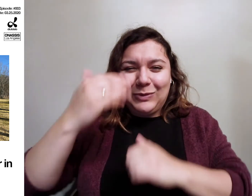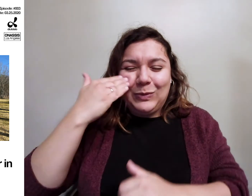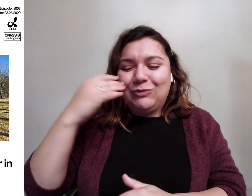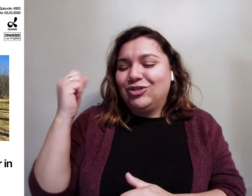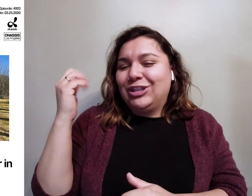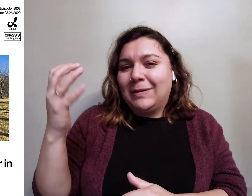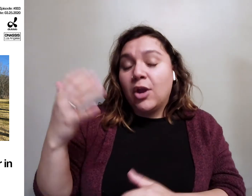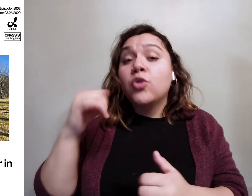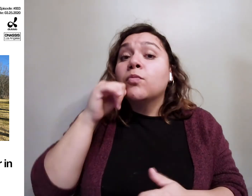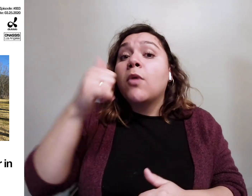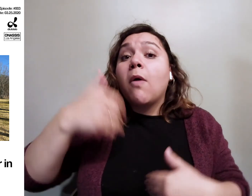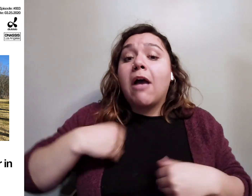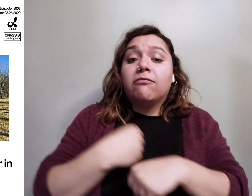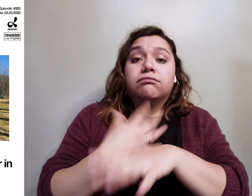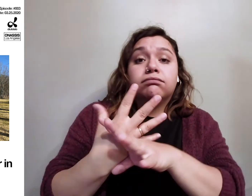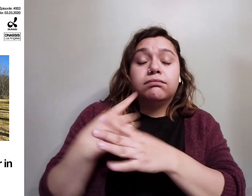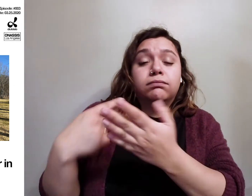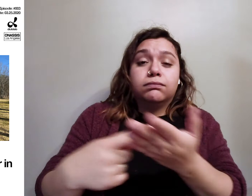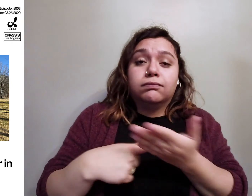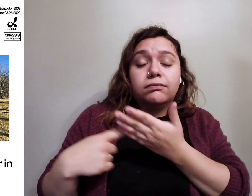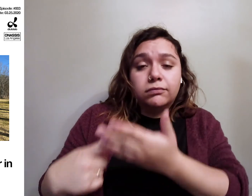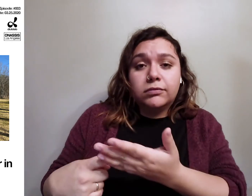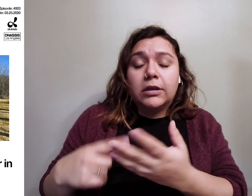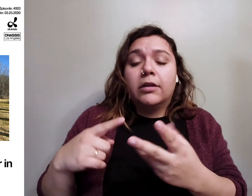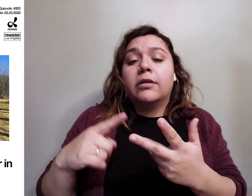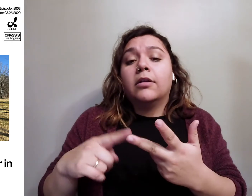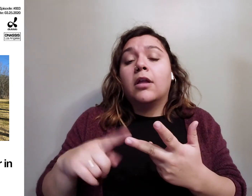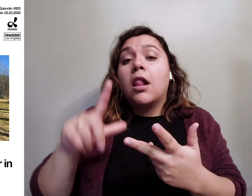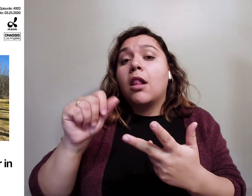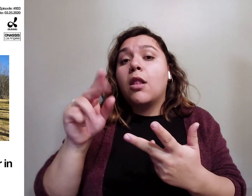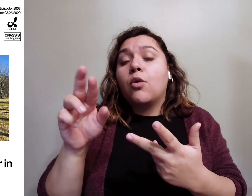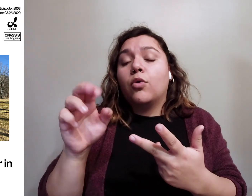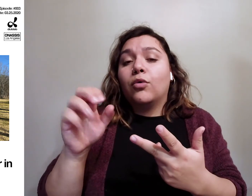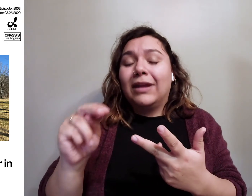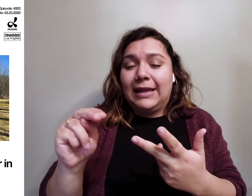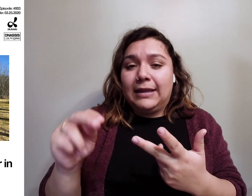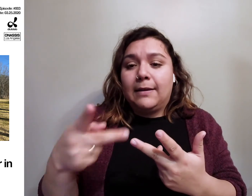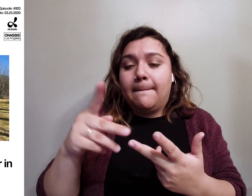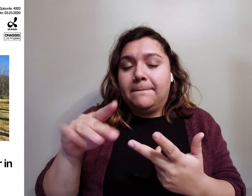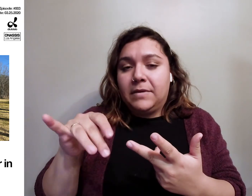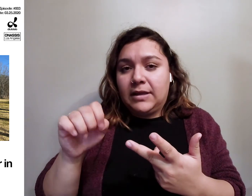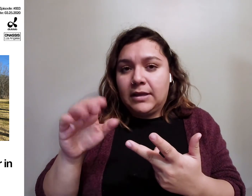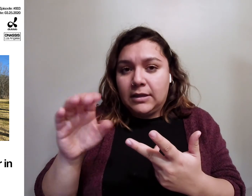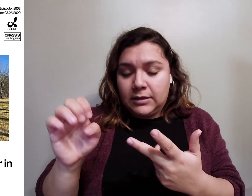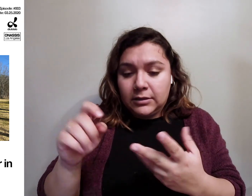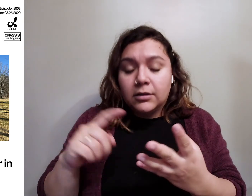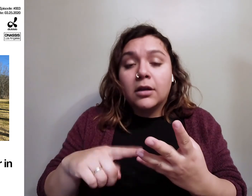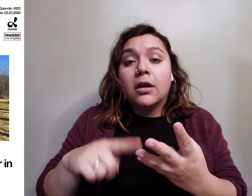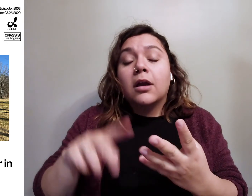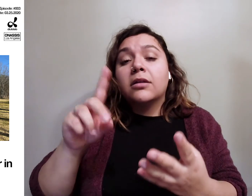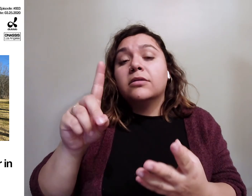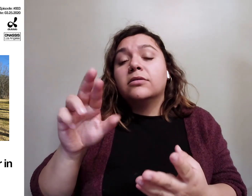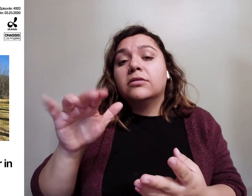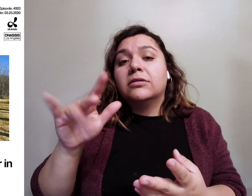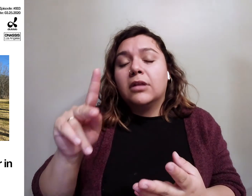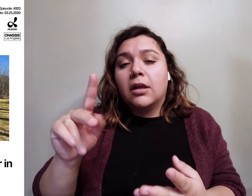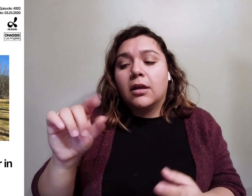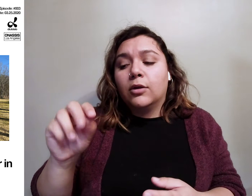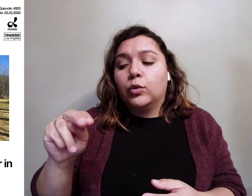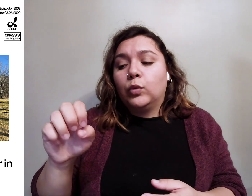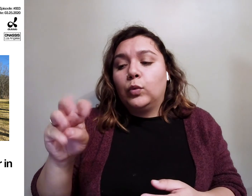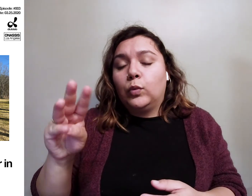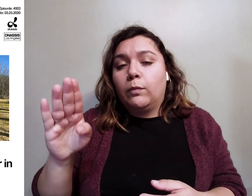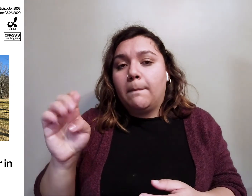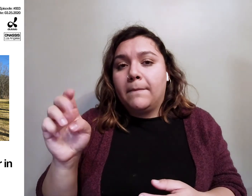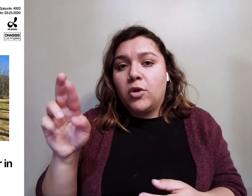of Keats and Lydia Davis essays. They're beautiful. That's what's happening now. Maira,